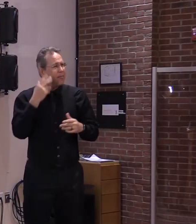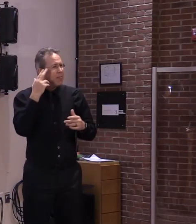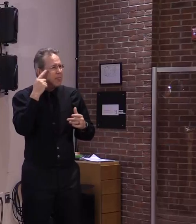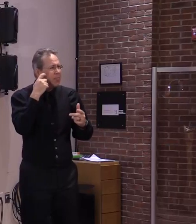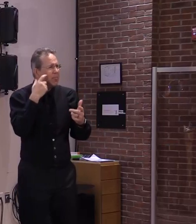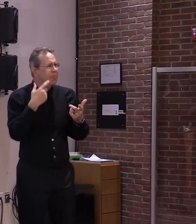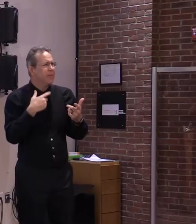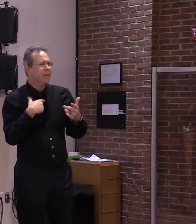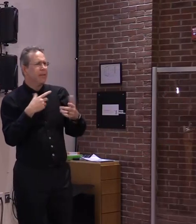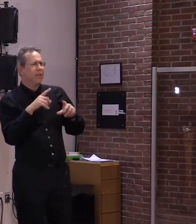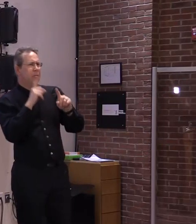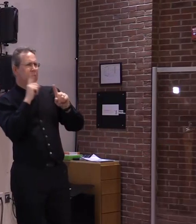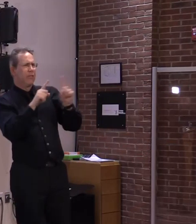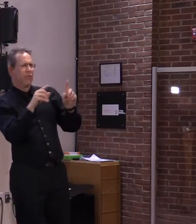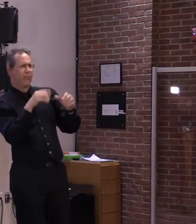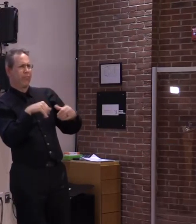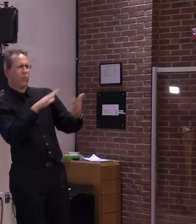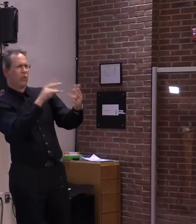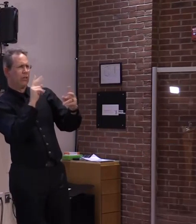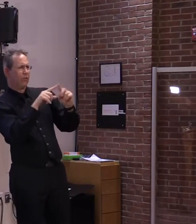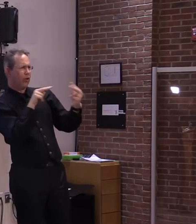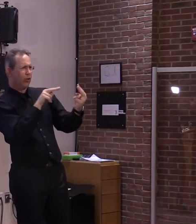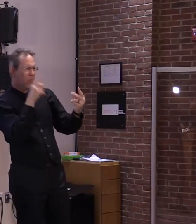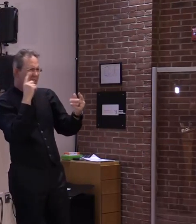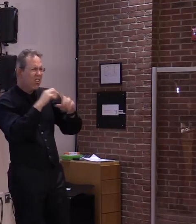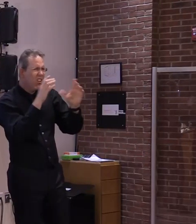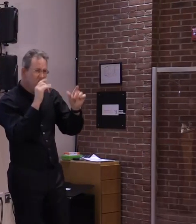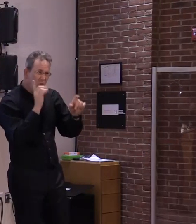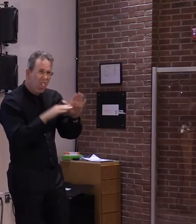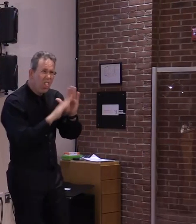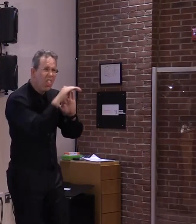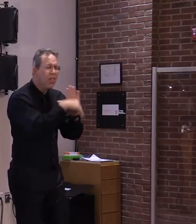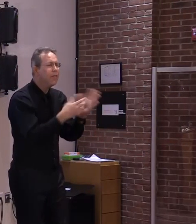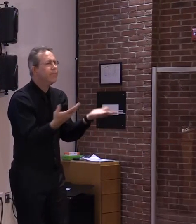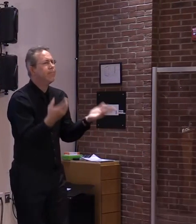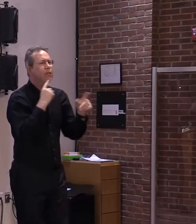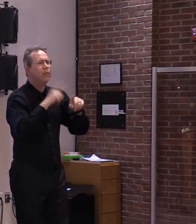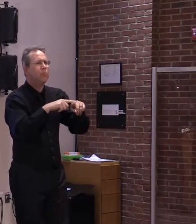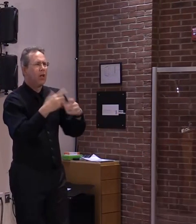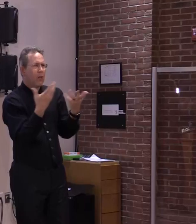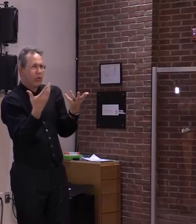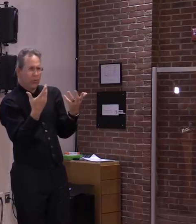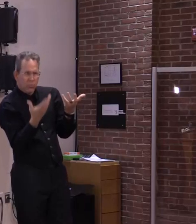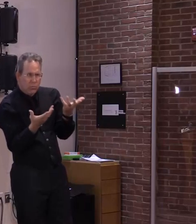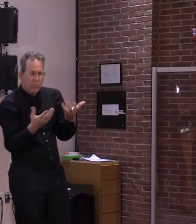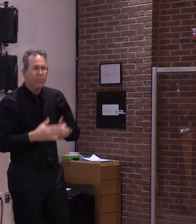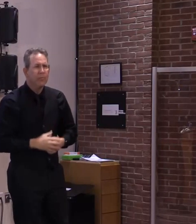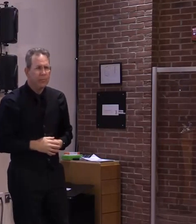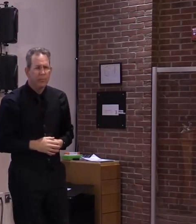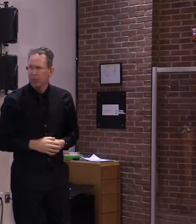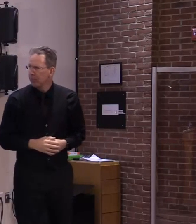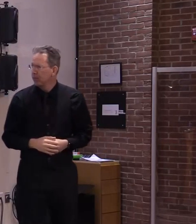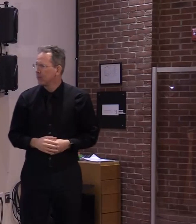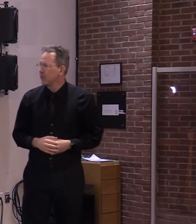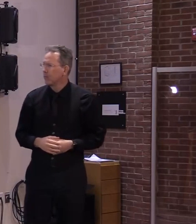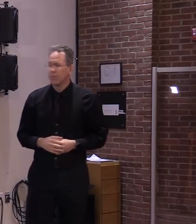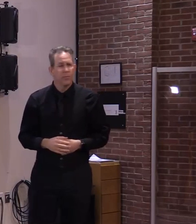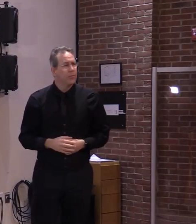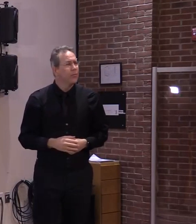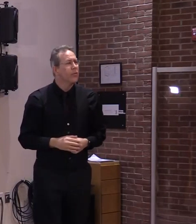continue to rise before falling at the end of April and into May. You know, these